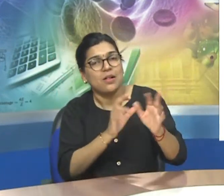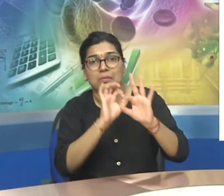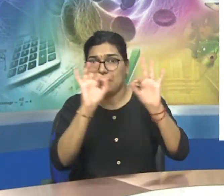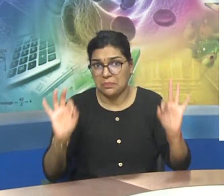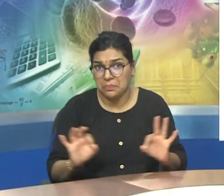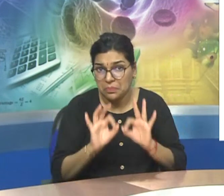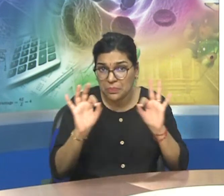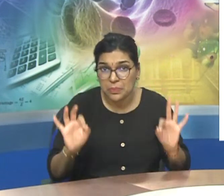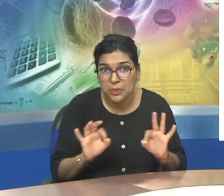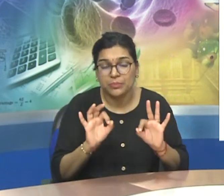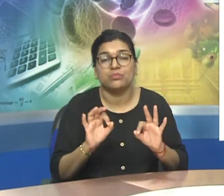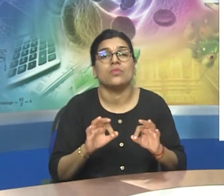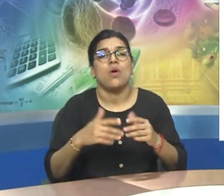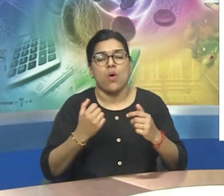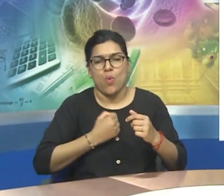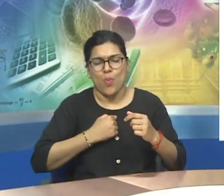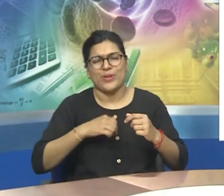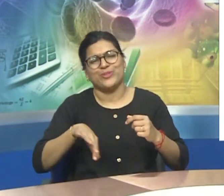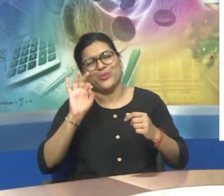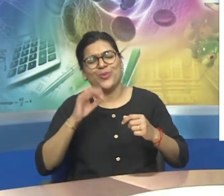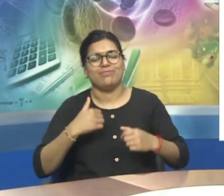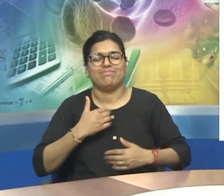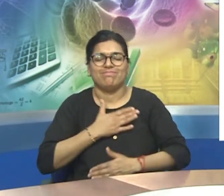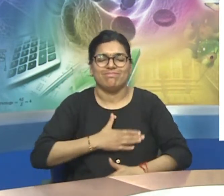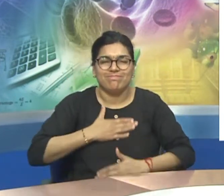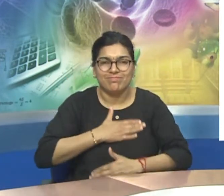all not doing all these activities.